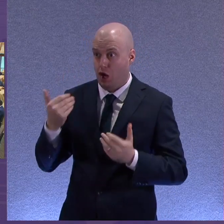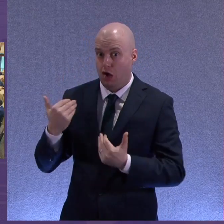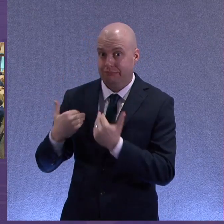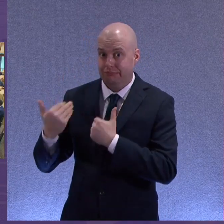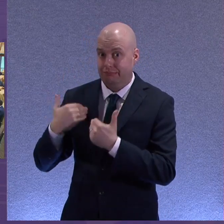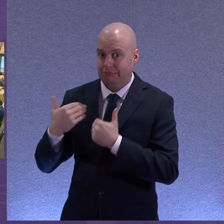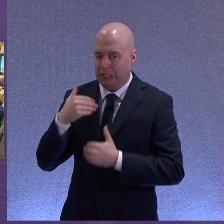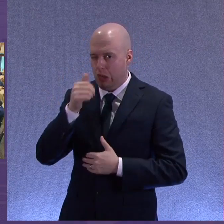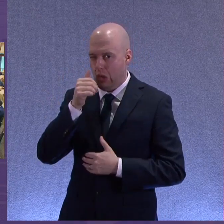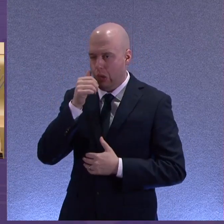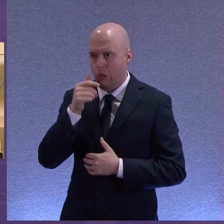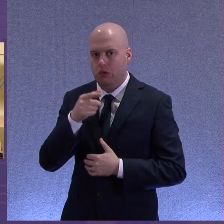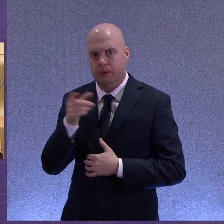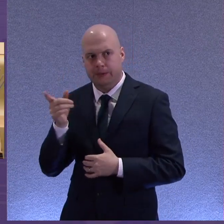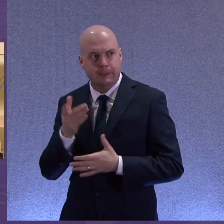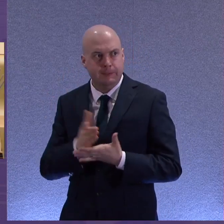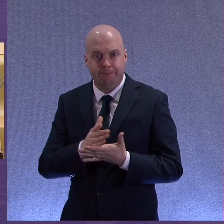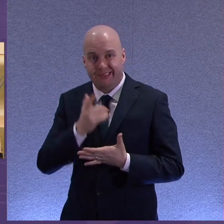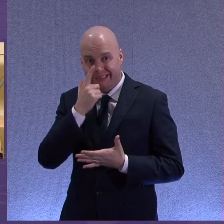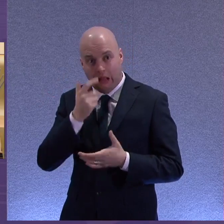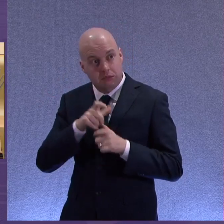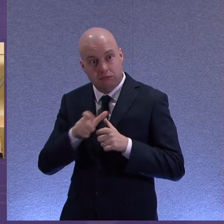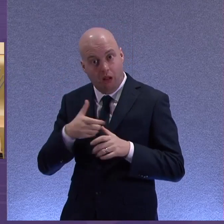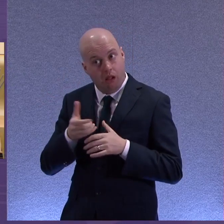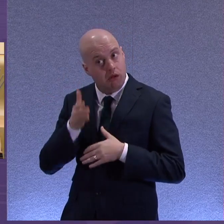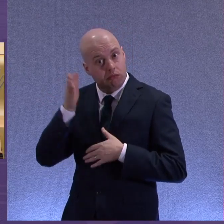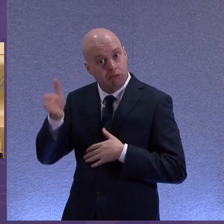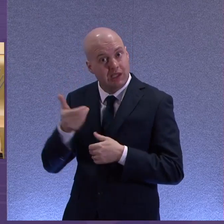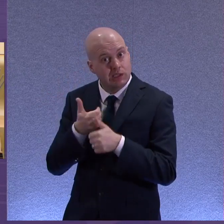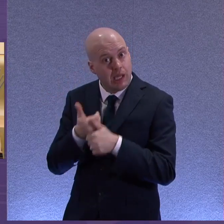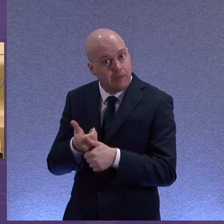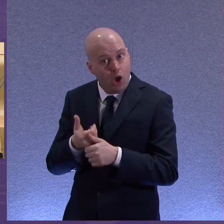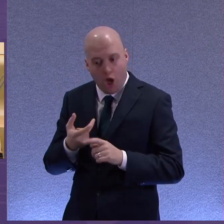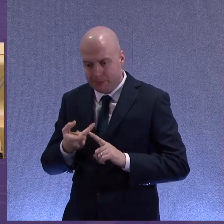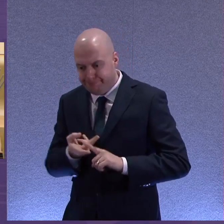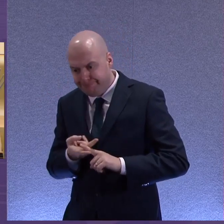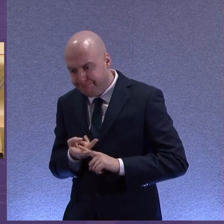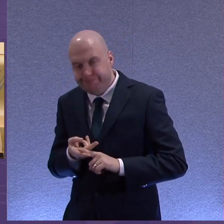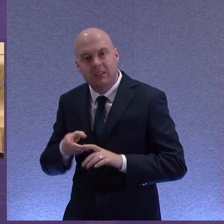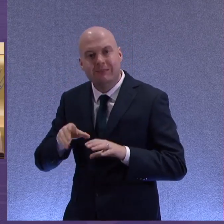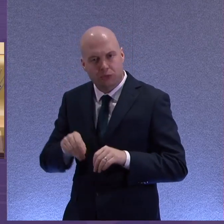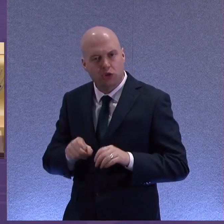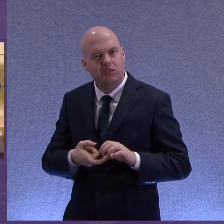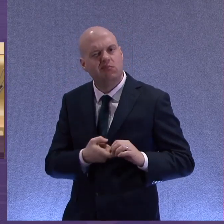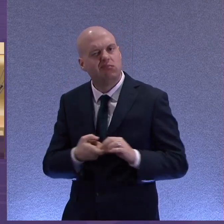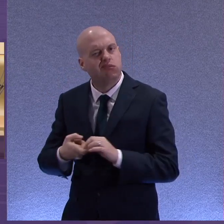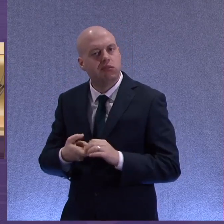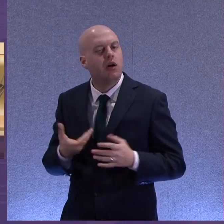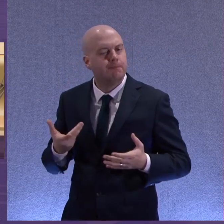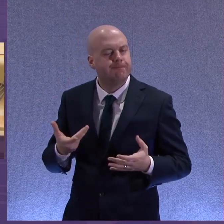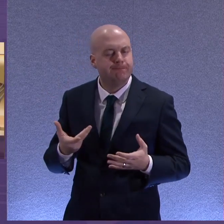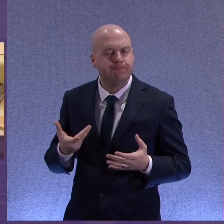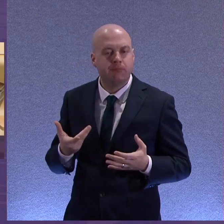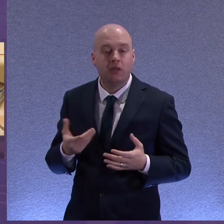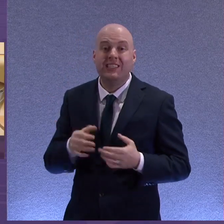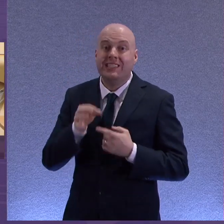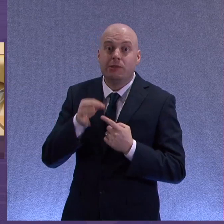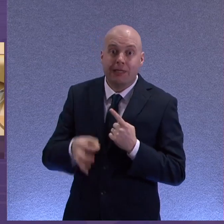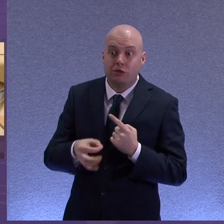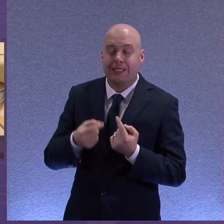the industry in being able to provide the level of resilience that's necessary in roadside recovery, particularly in helping to support